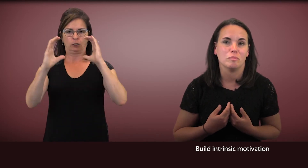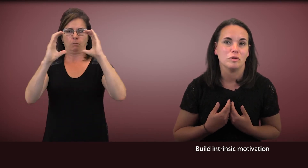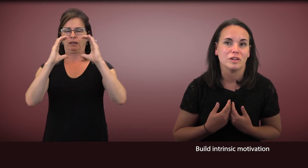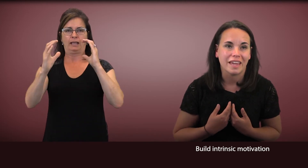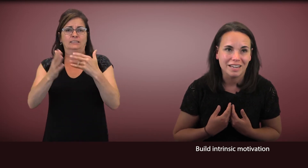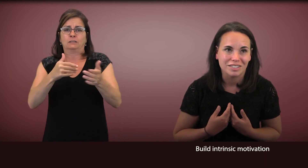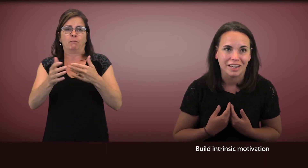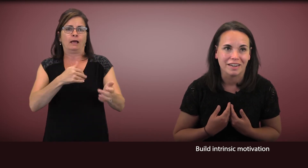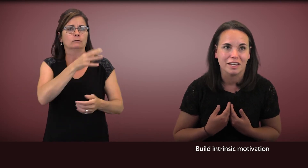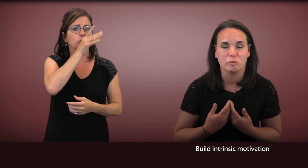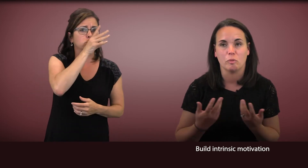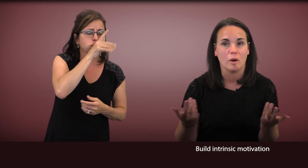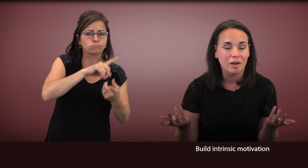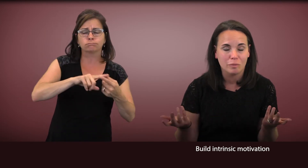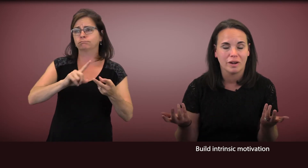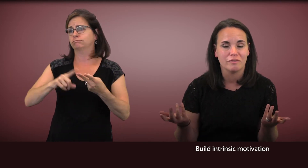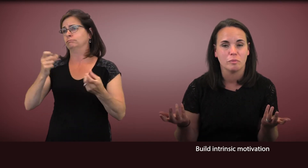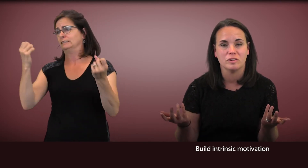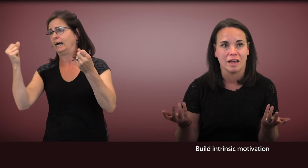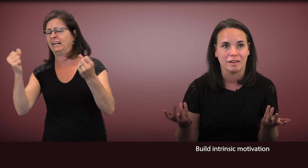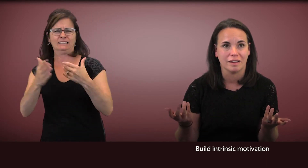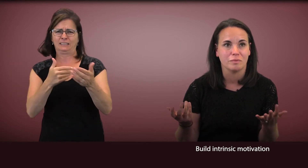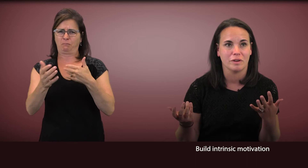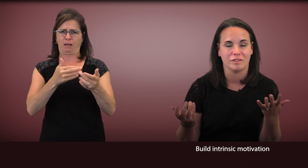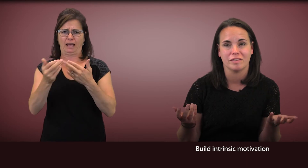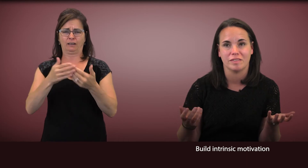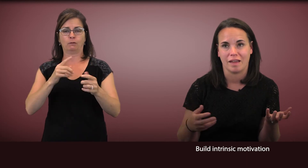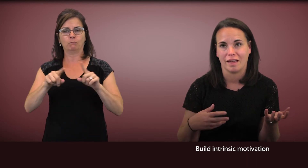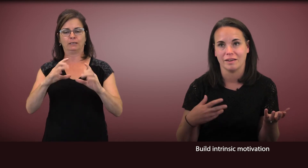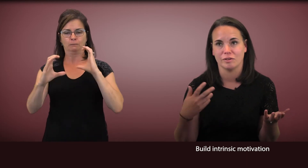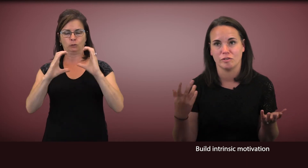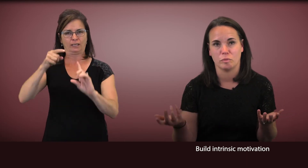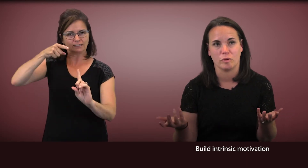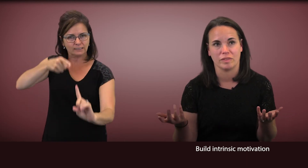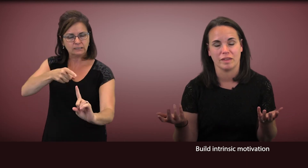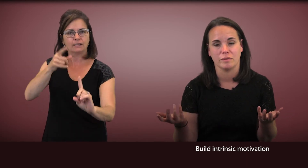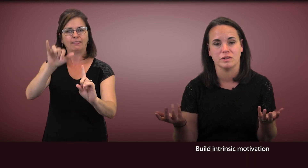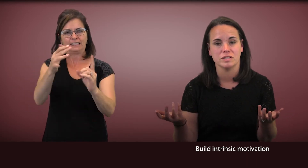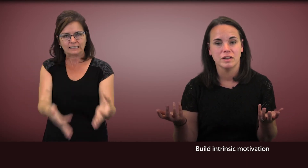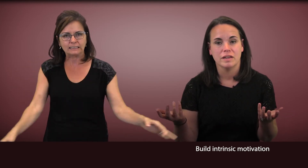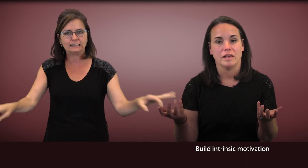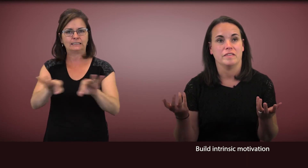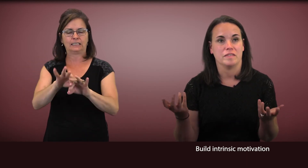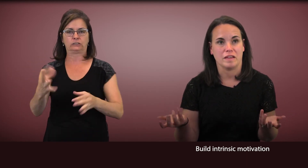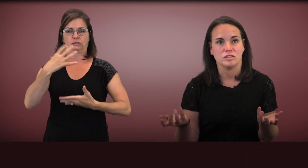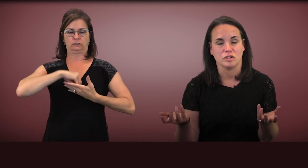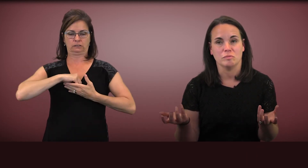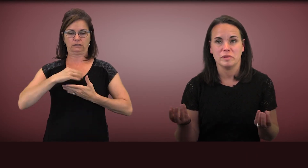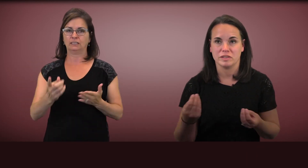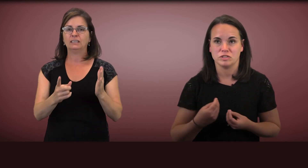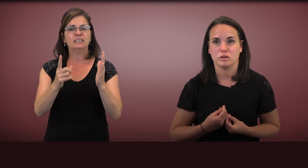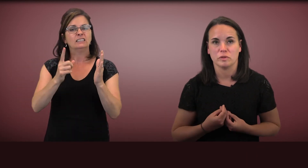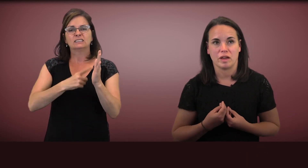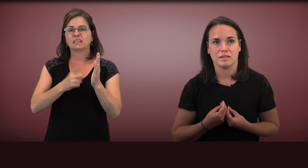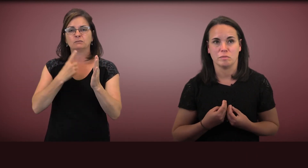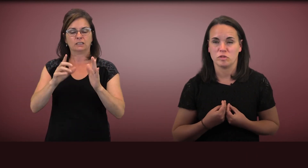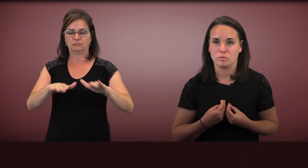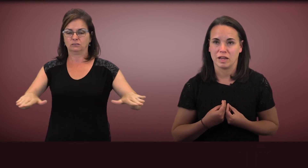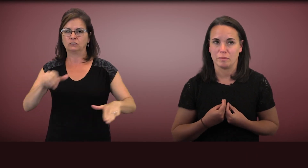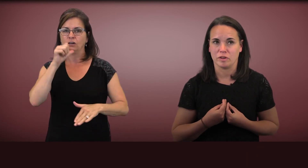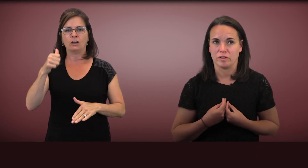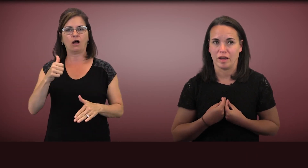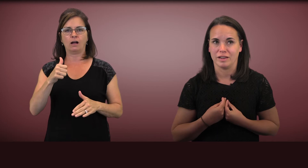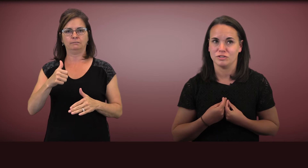understanding that communication in whatever modality, whether it's sign or spoken language, is essential, because children with